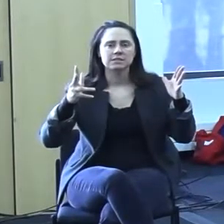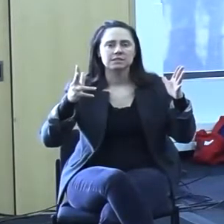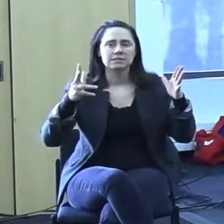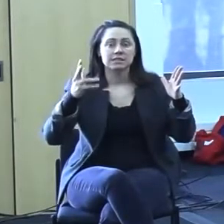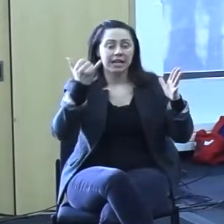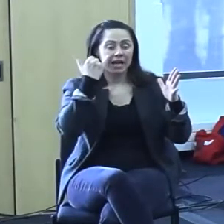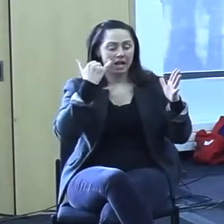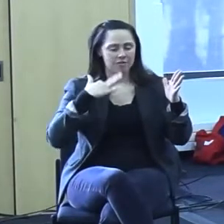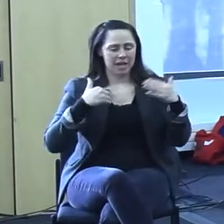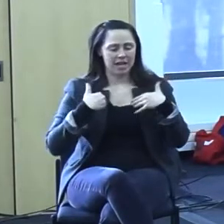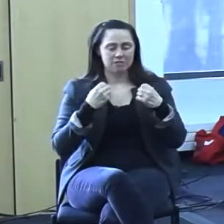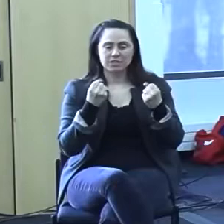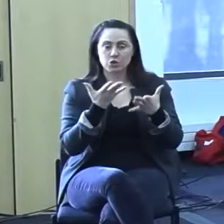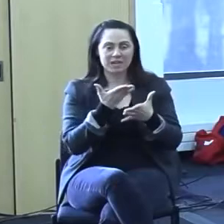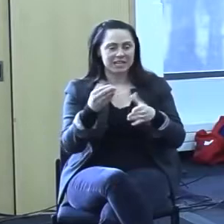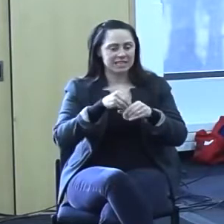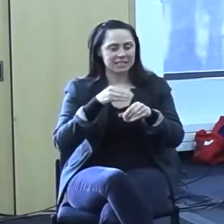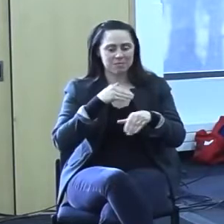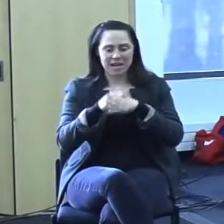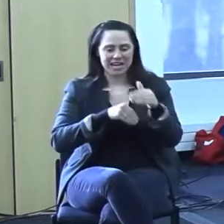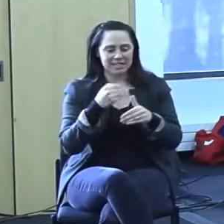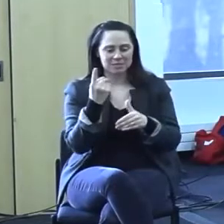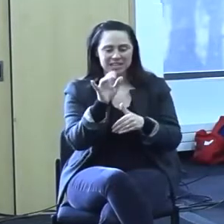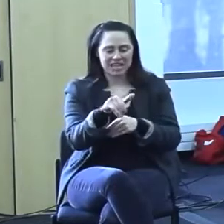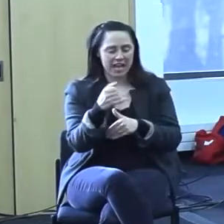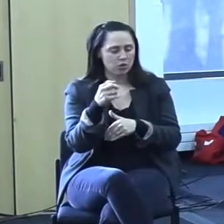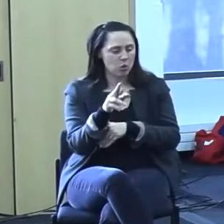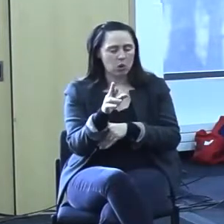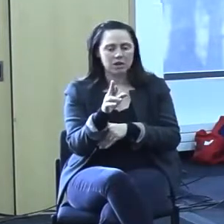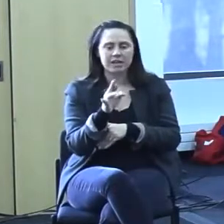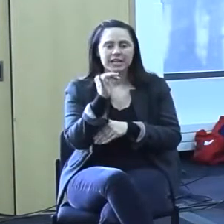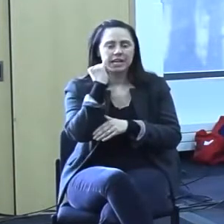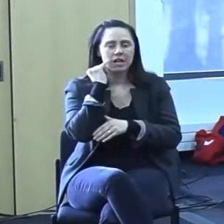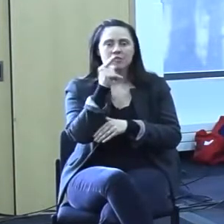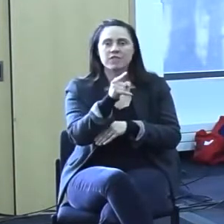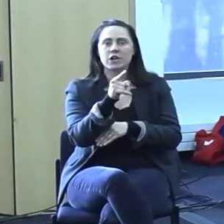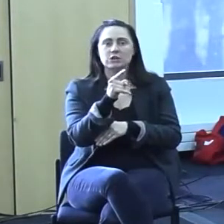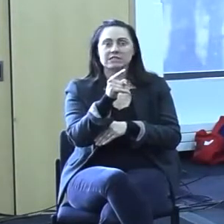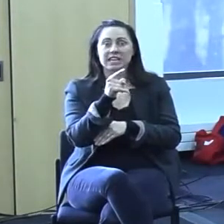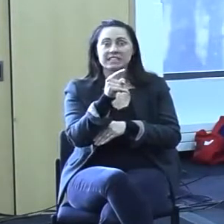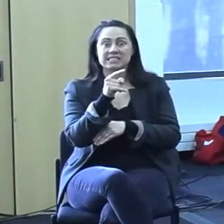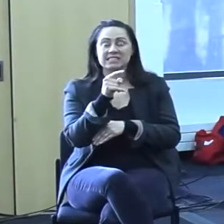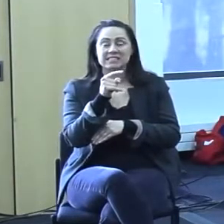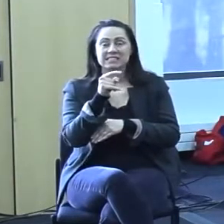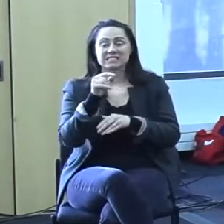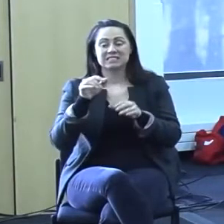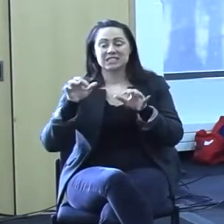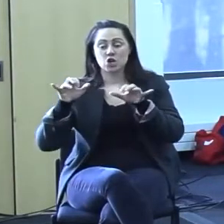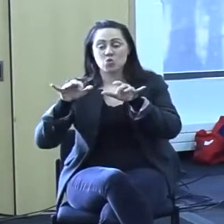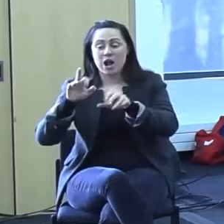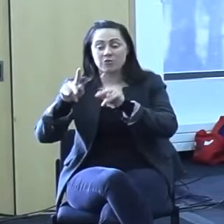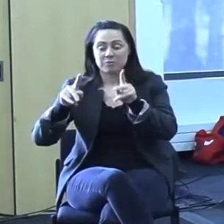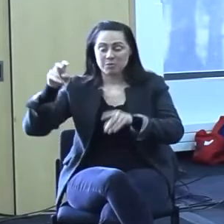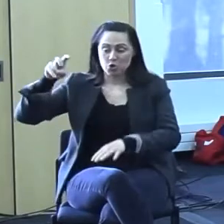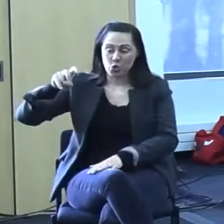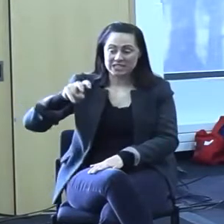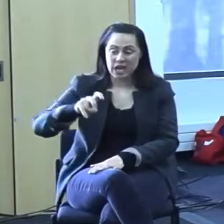if I have like too many things in my hand or something like that, or if there's a crowd going down the stairs, the ramp's just a